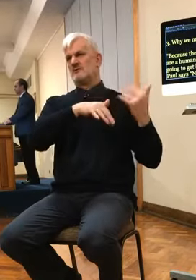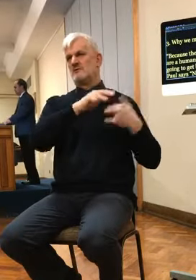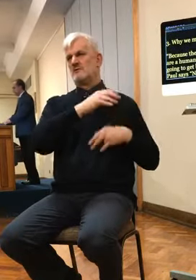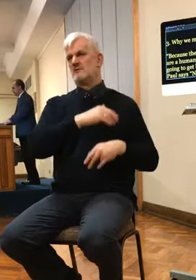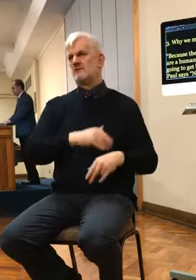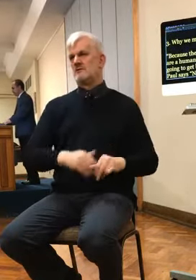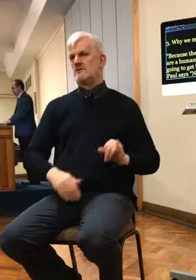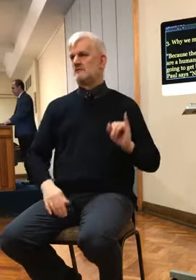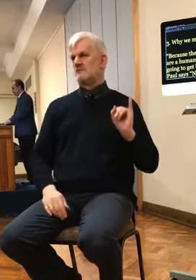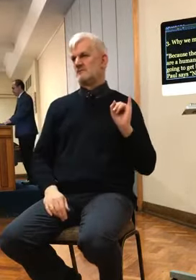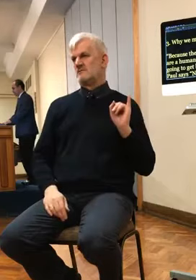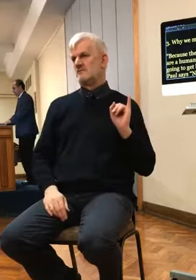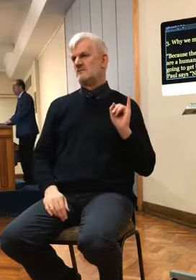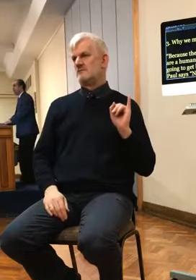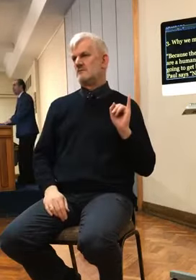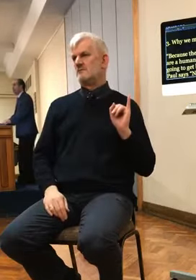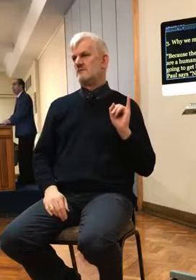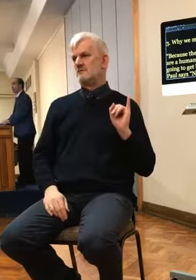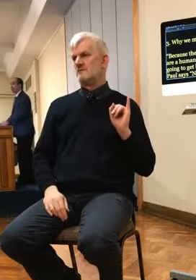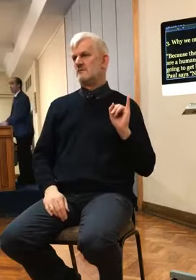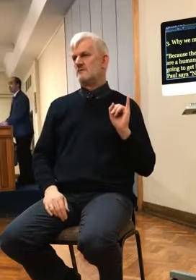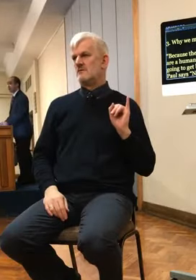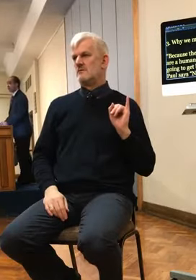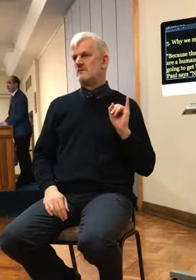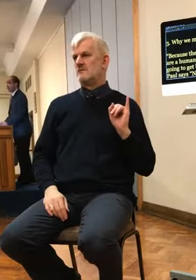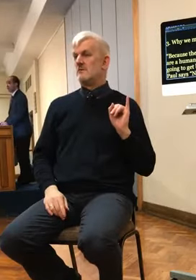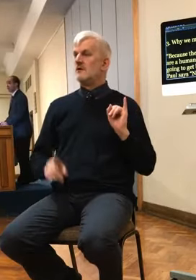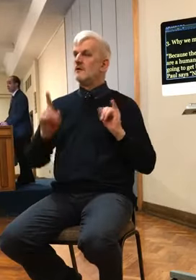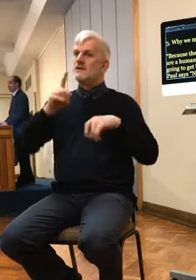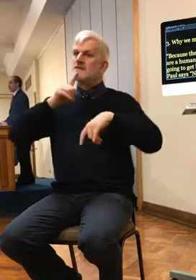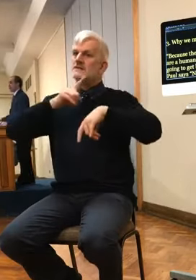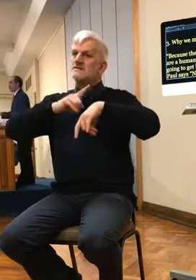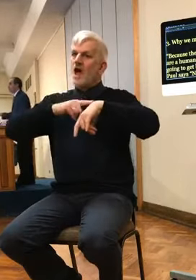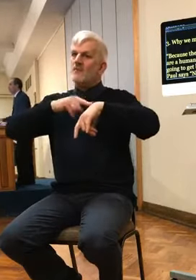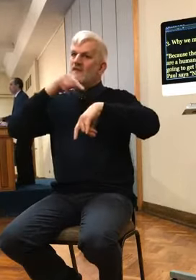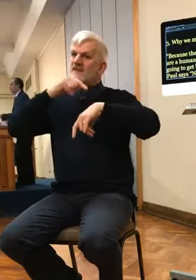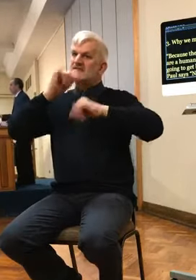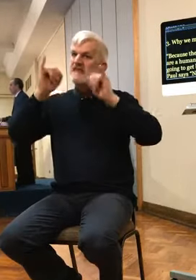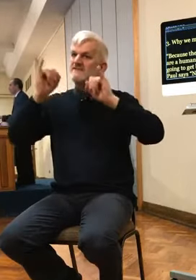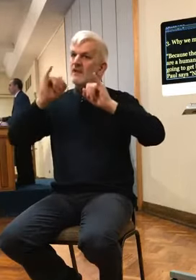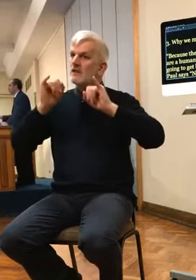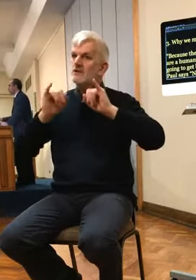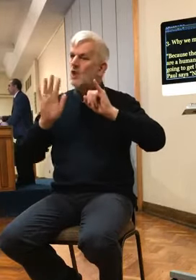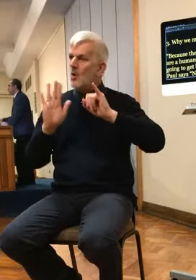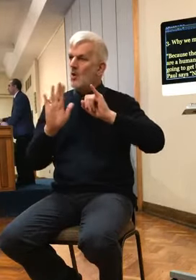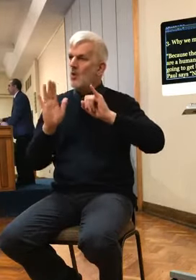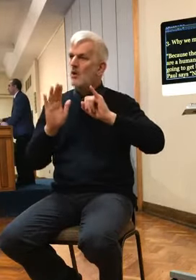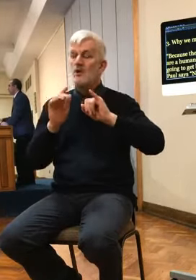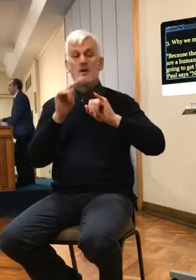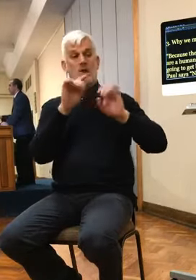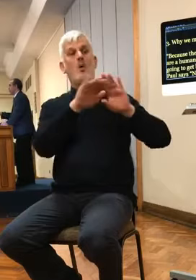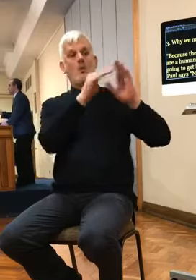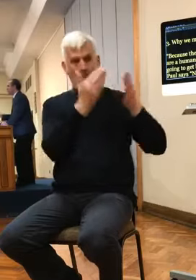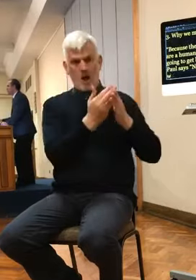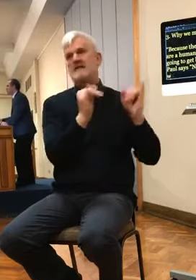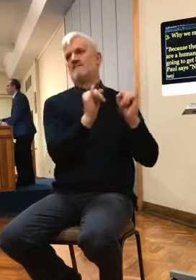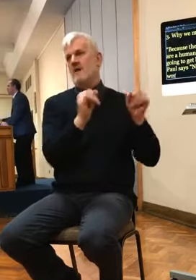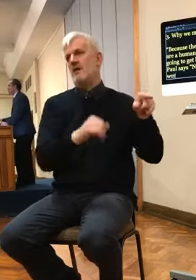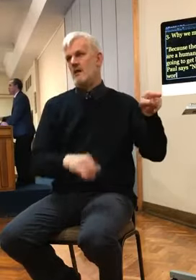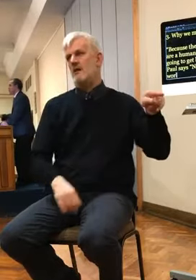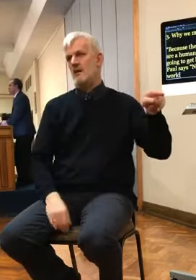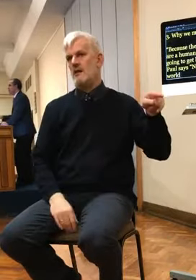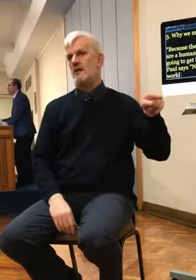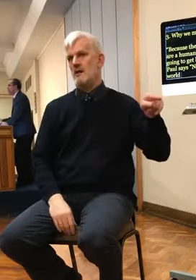days are evil. Time is not evil, but the world in which we live is